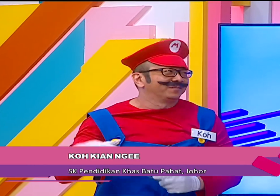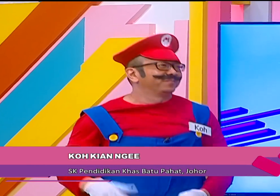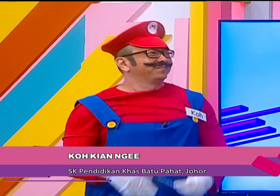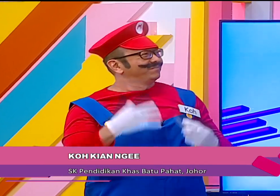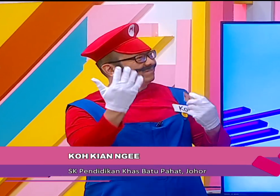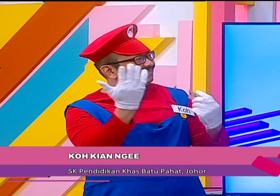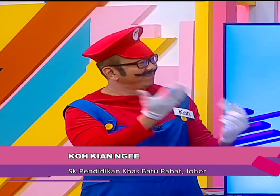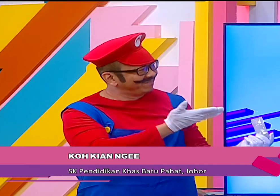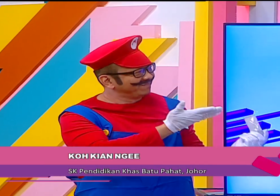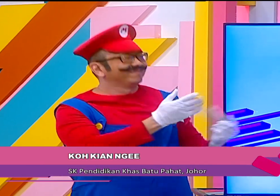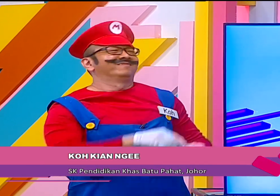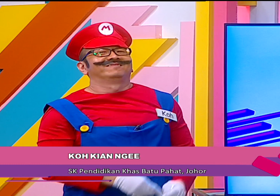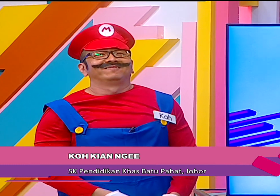Pahat.